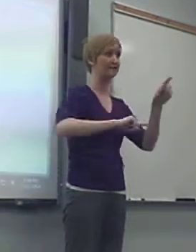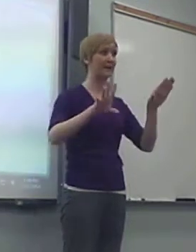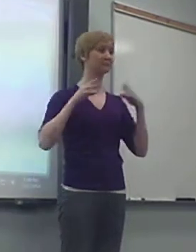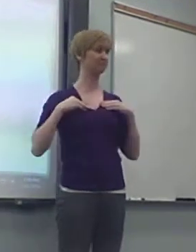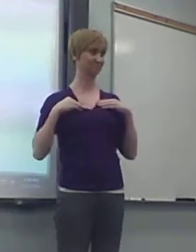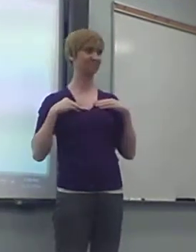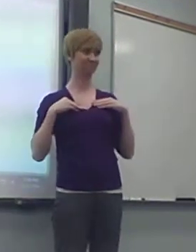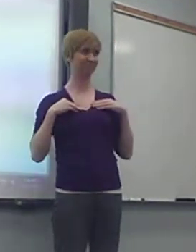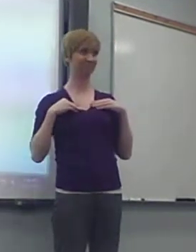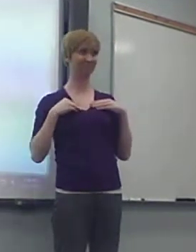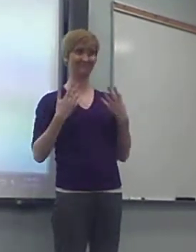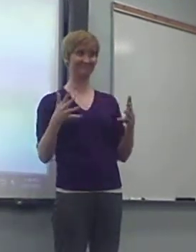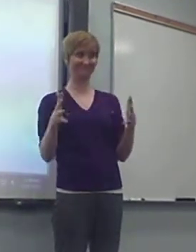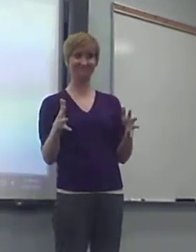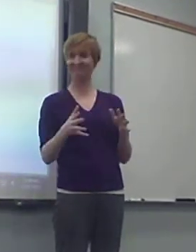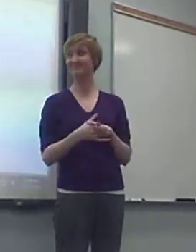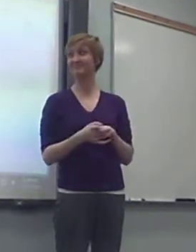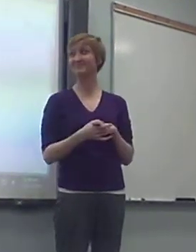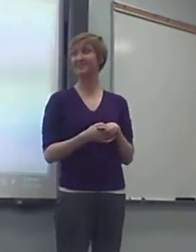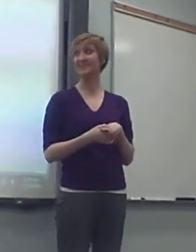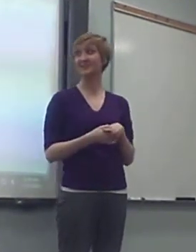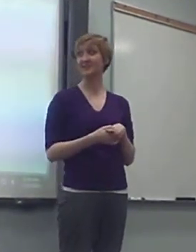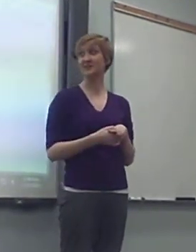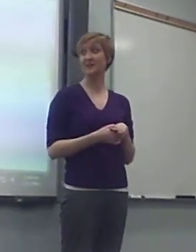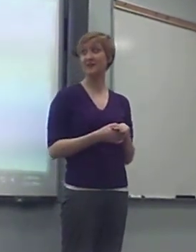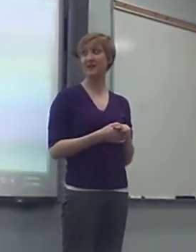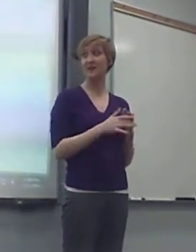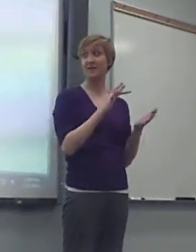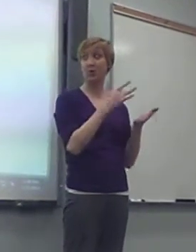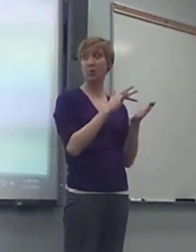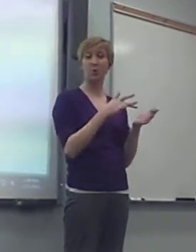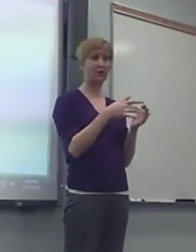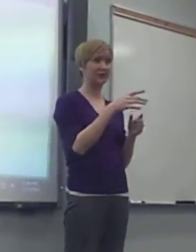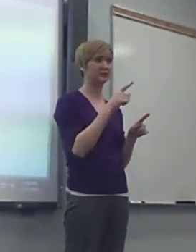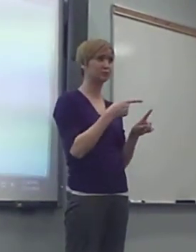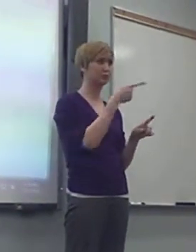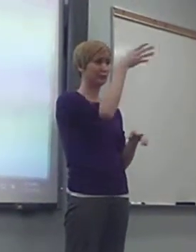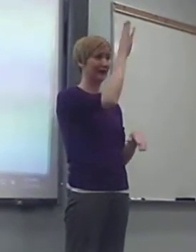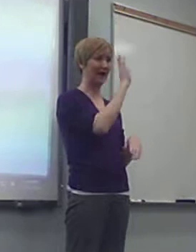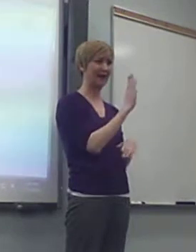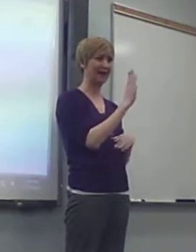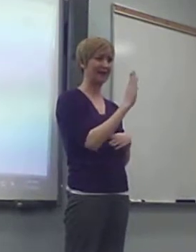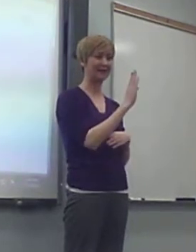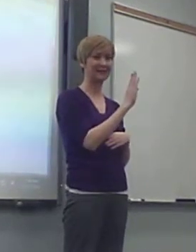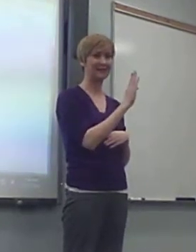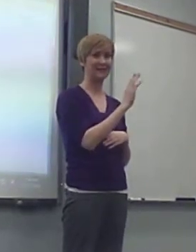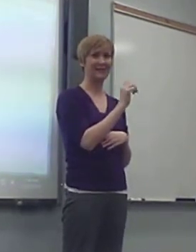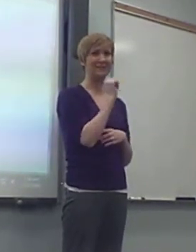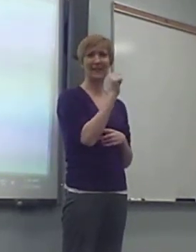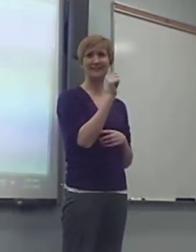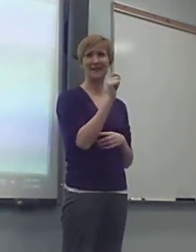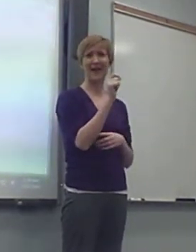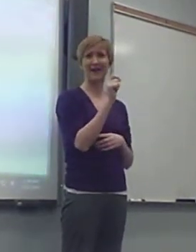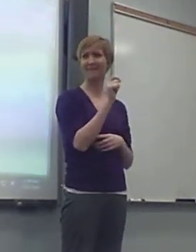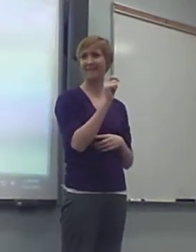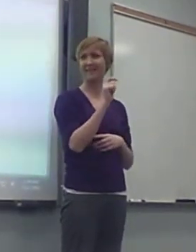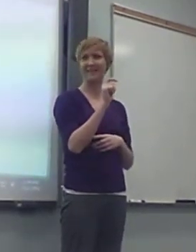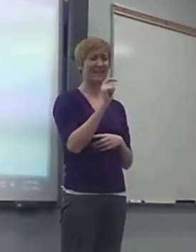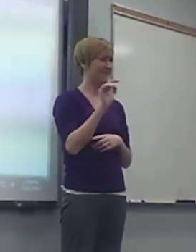signs. You know, we think that he did not give the glory to God. That's not what glory is. And I don't even like the sign, right? There's